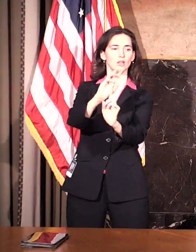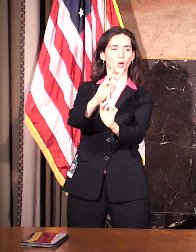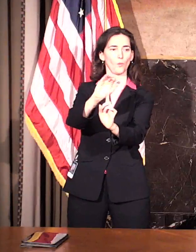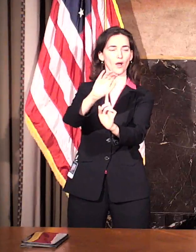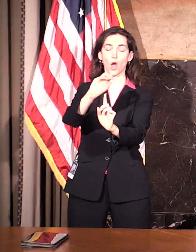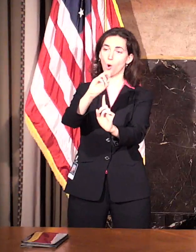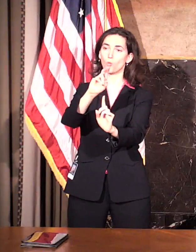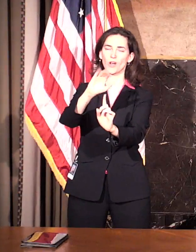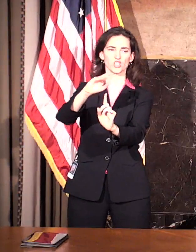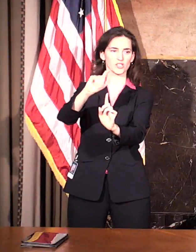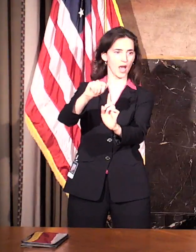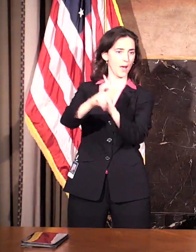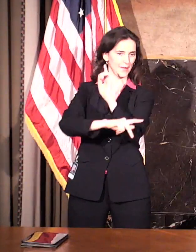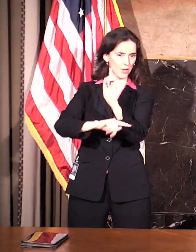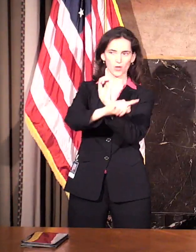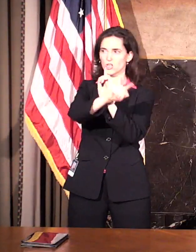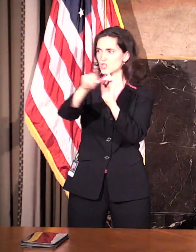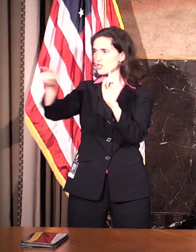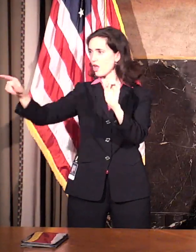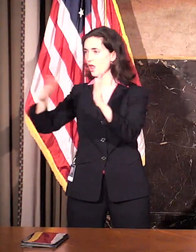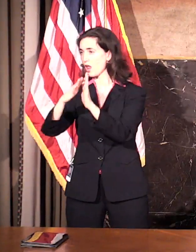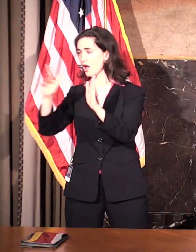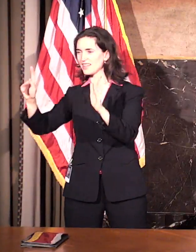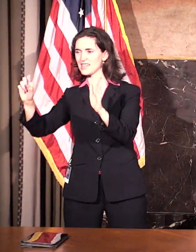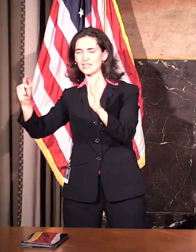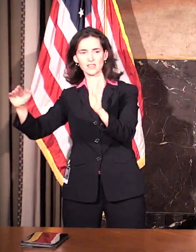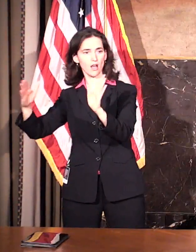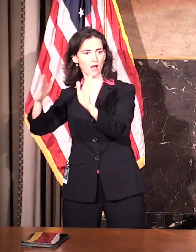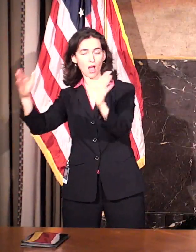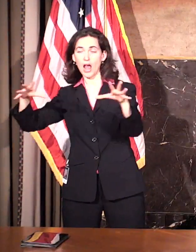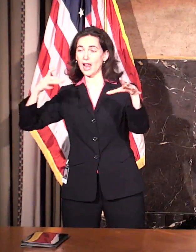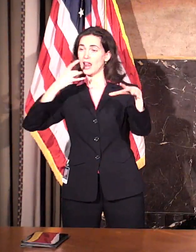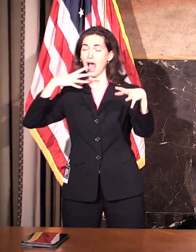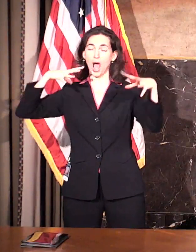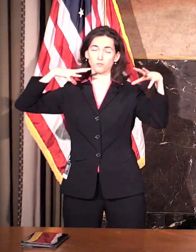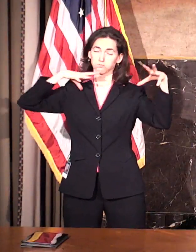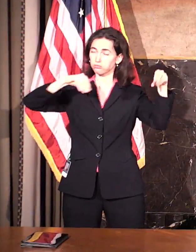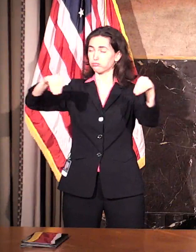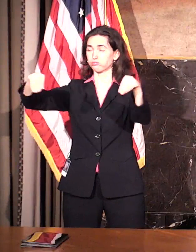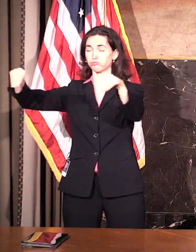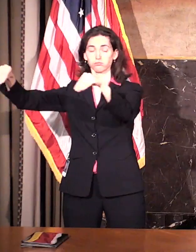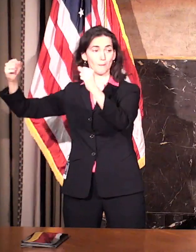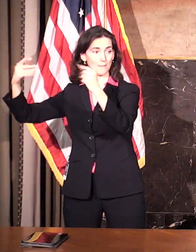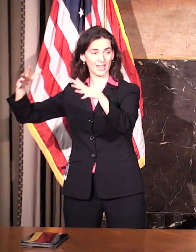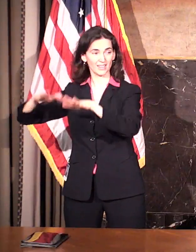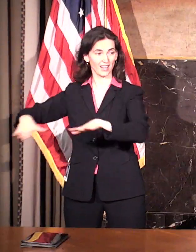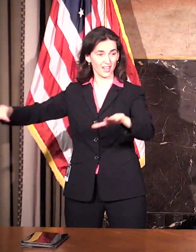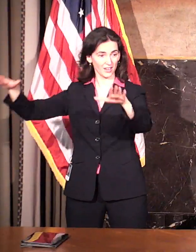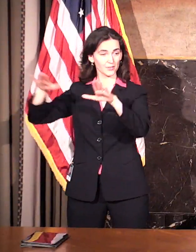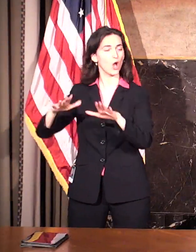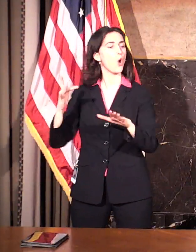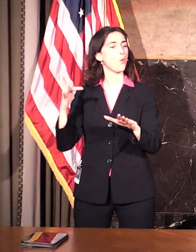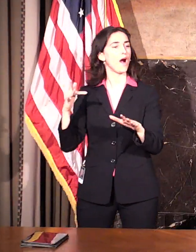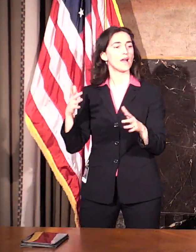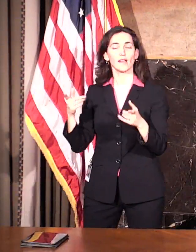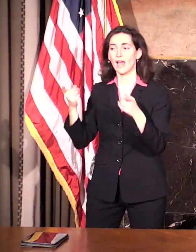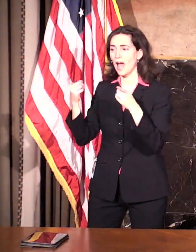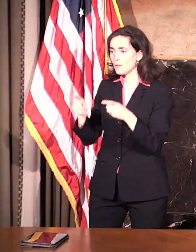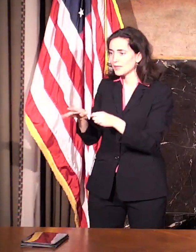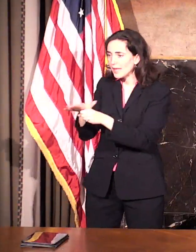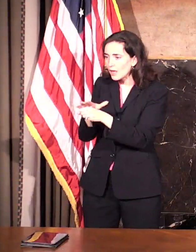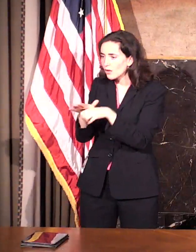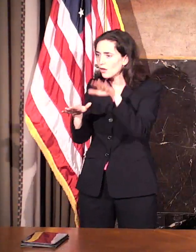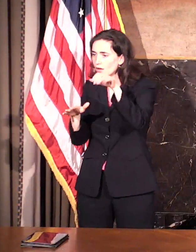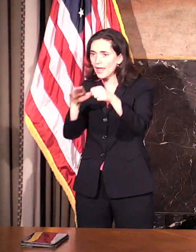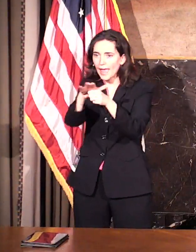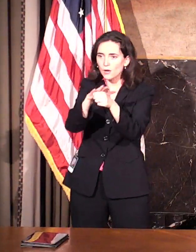areas up there, the lights go out in broad areas, is because it happens in discrete locations, and you have